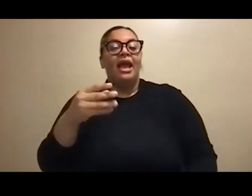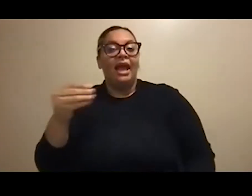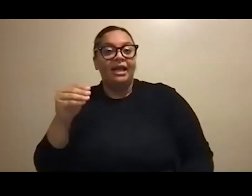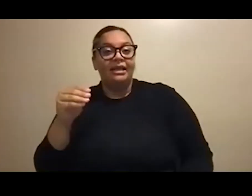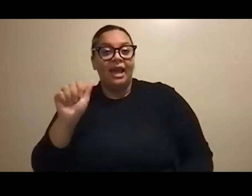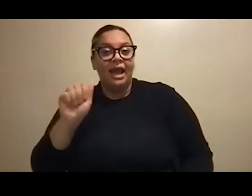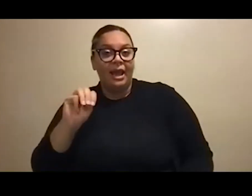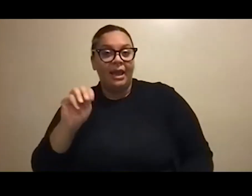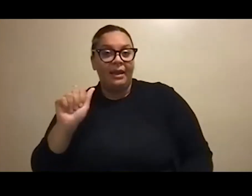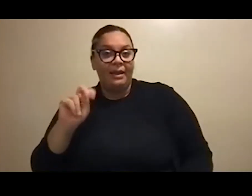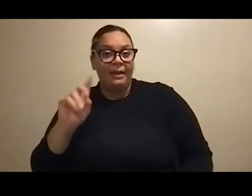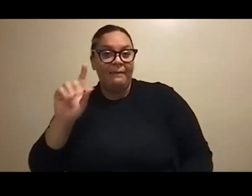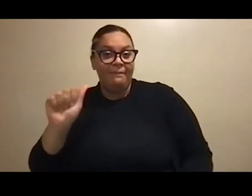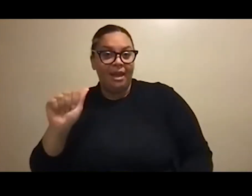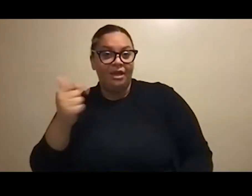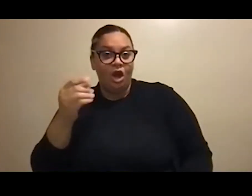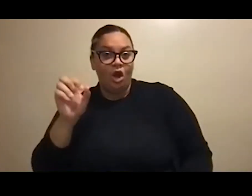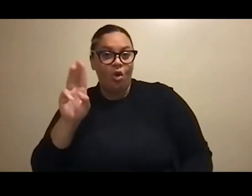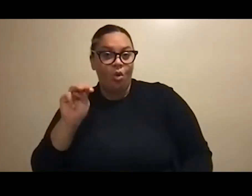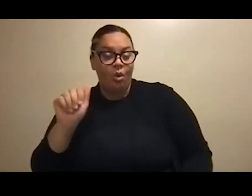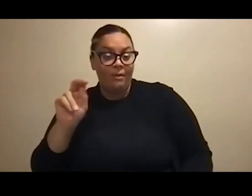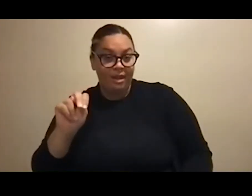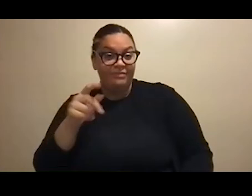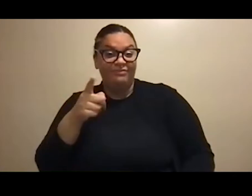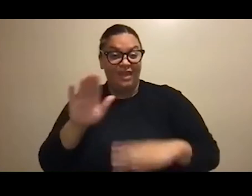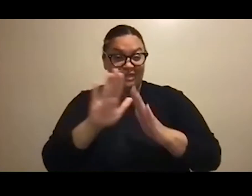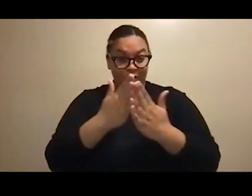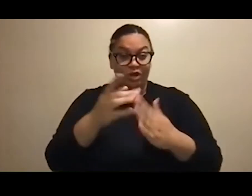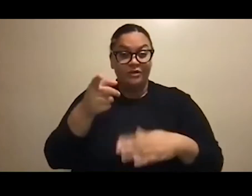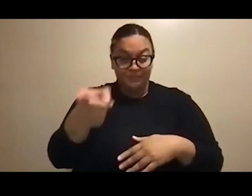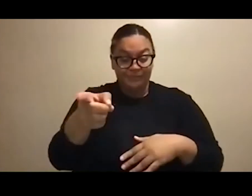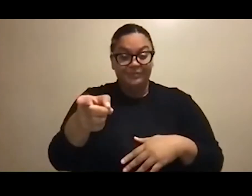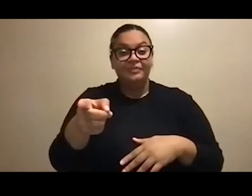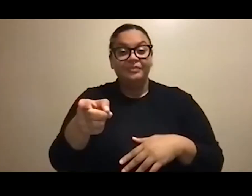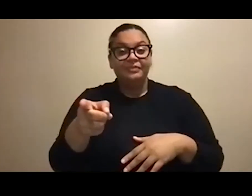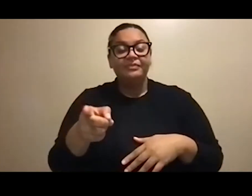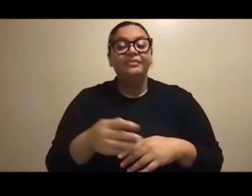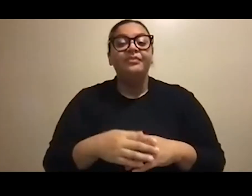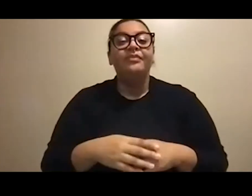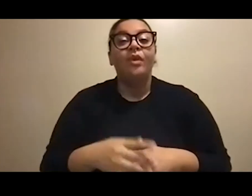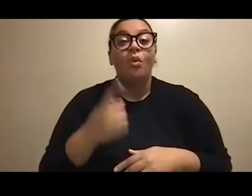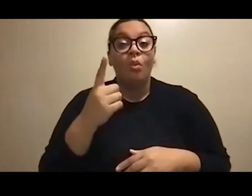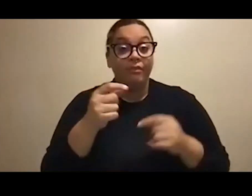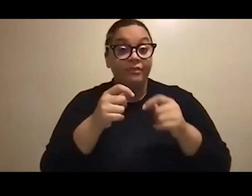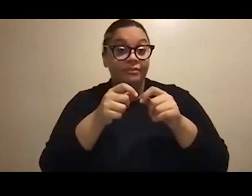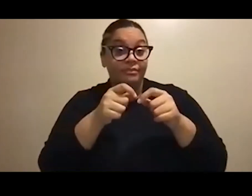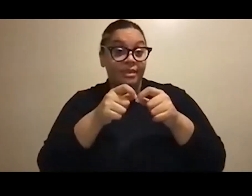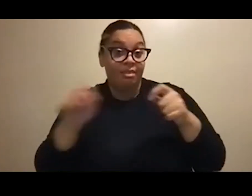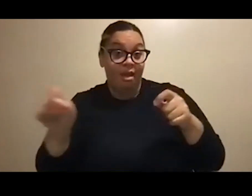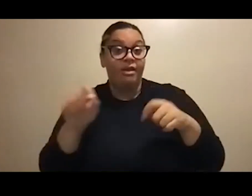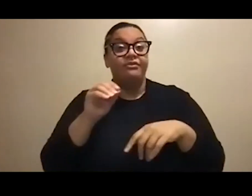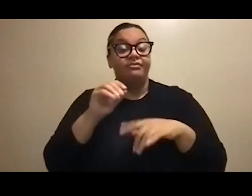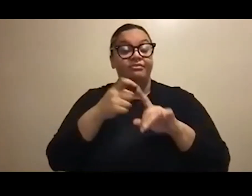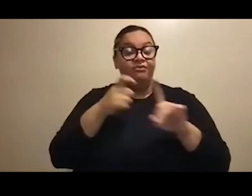her book of the speech she gave. Here's one of the lines from Amanda Gorman's